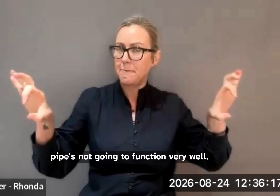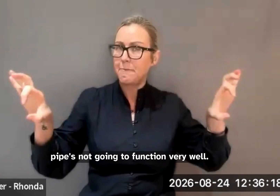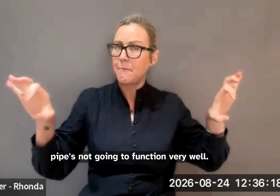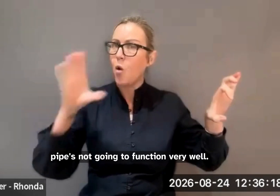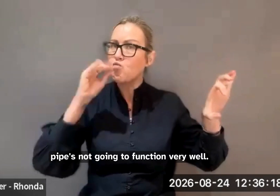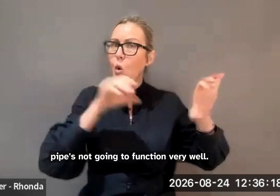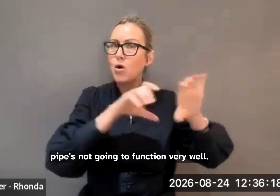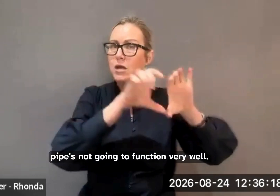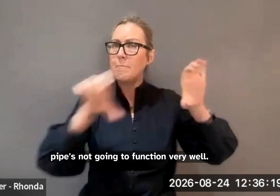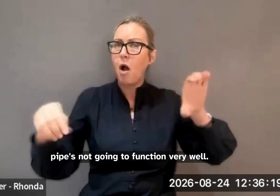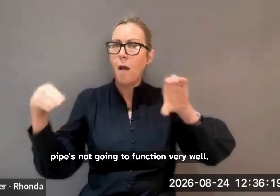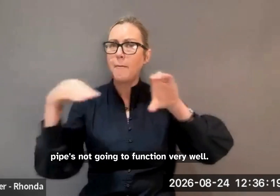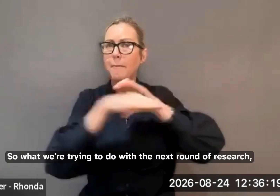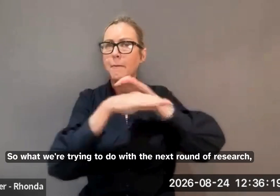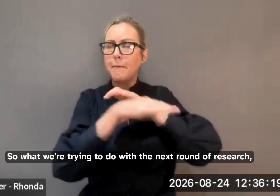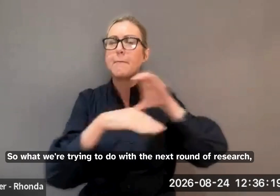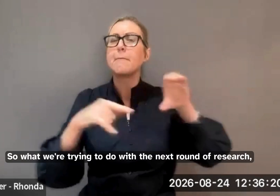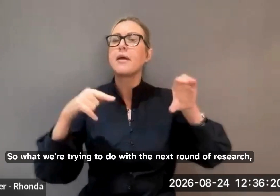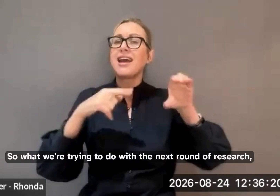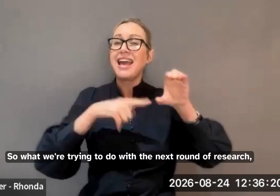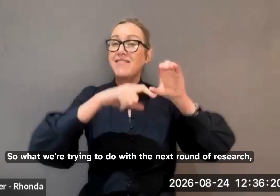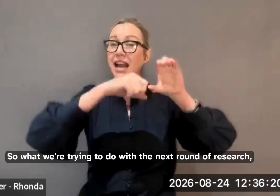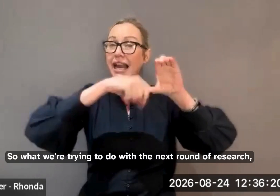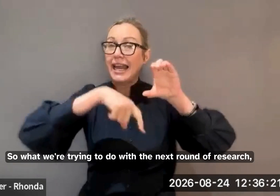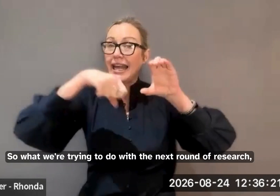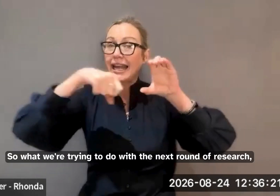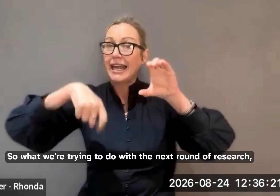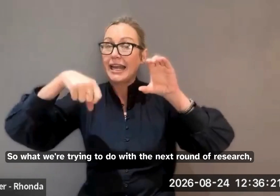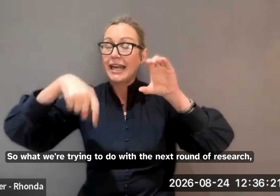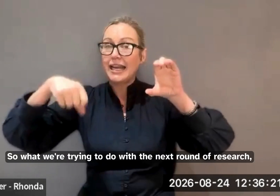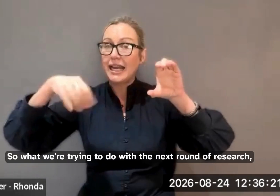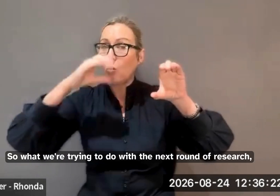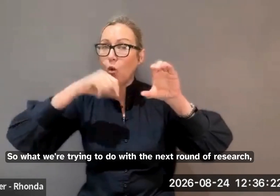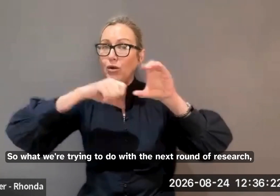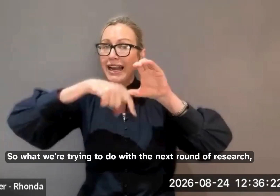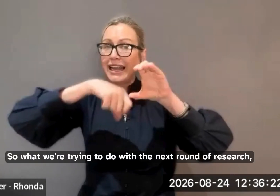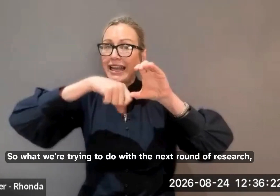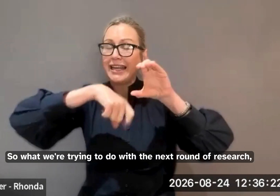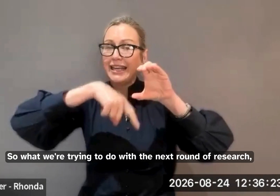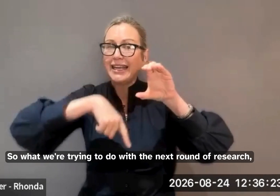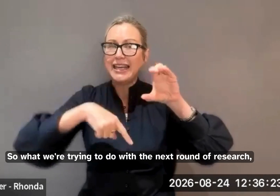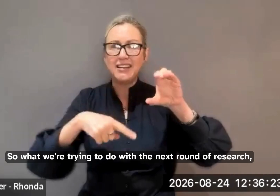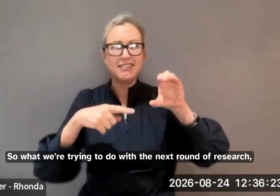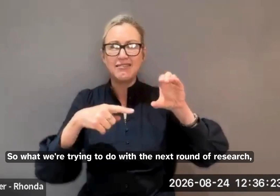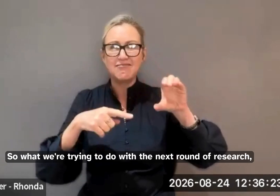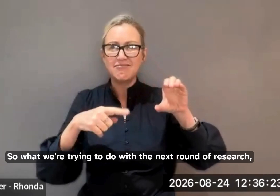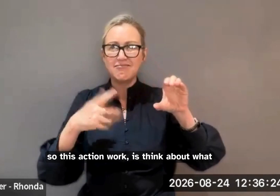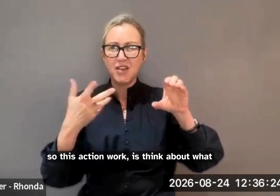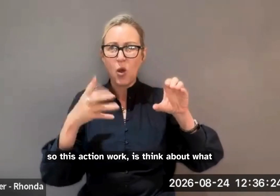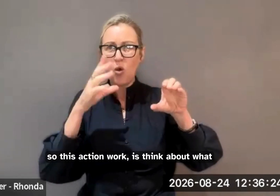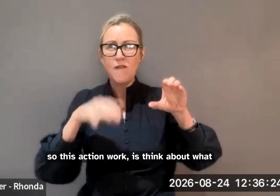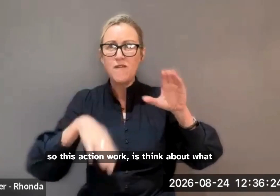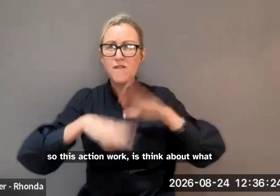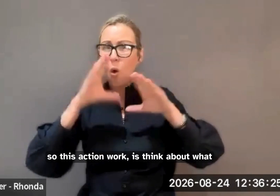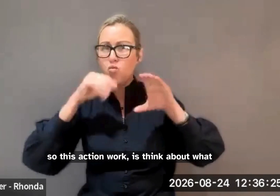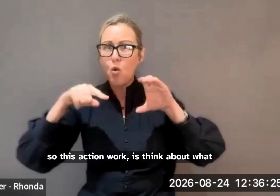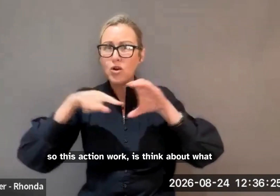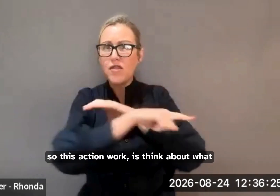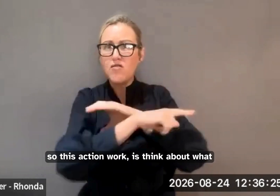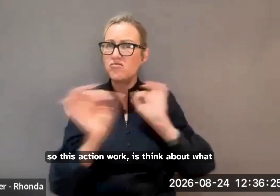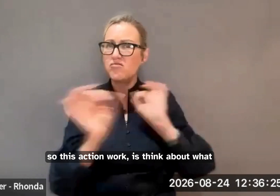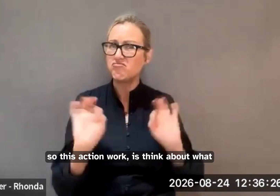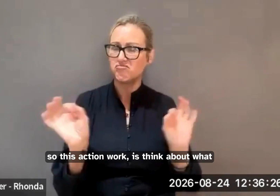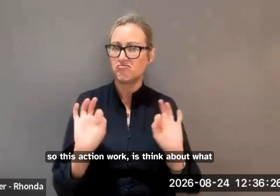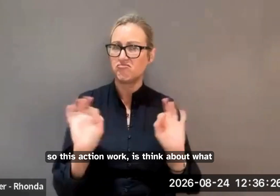that pipe's not going to function very well. So what we're trying to do with the next round of research, so this action